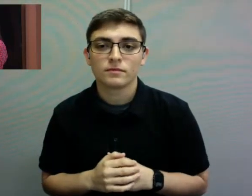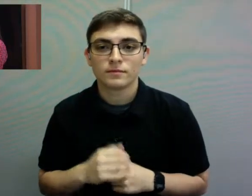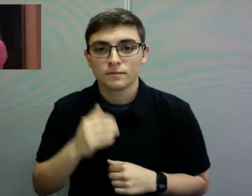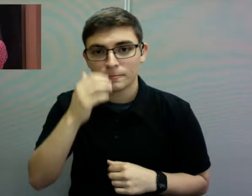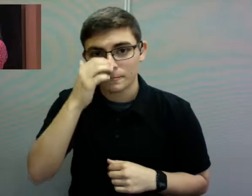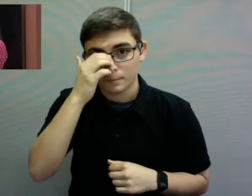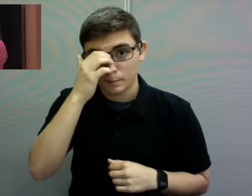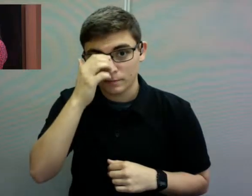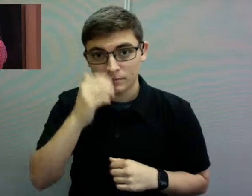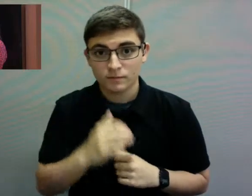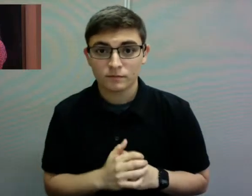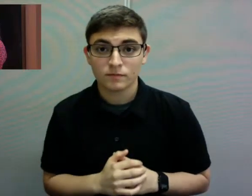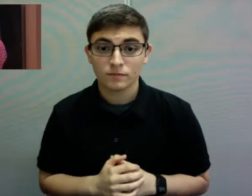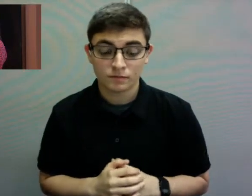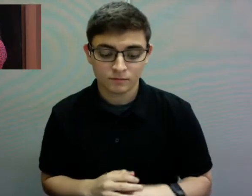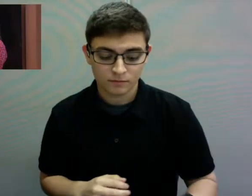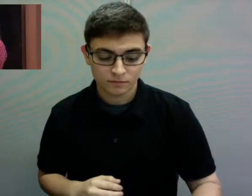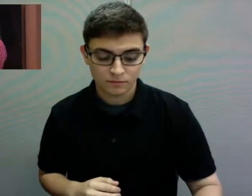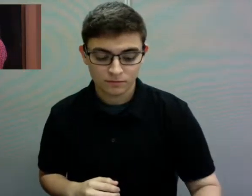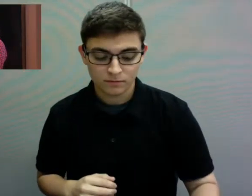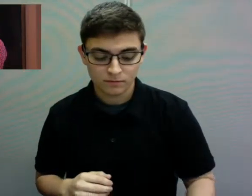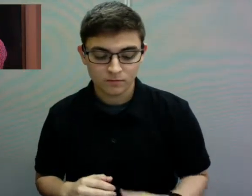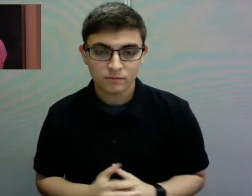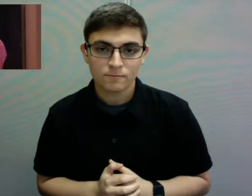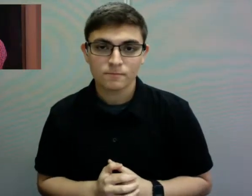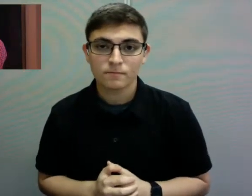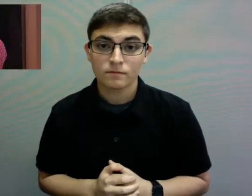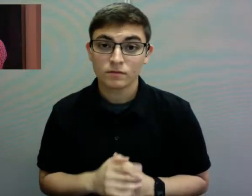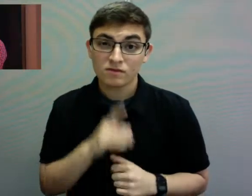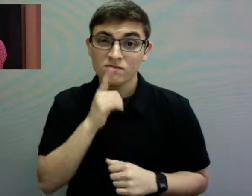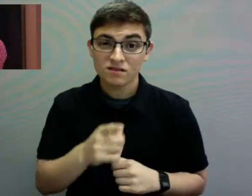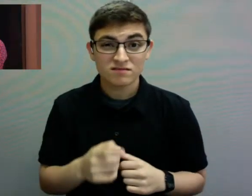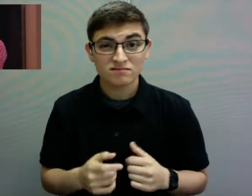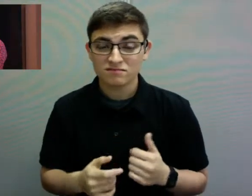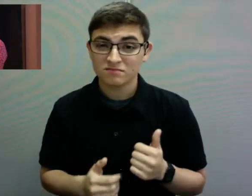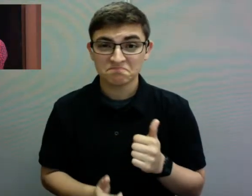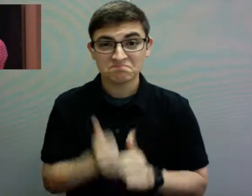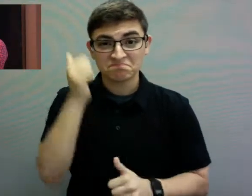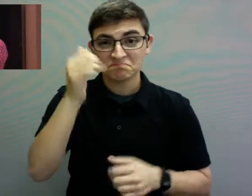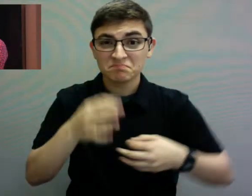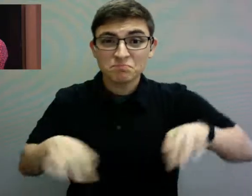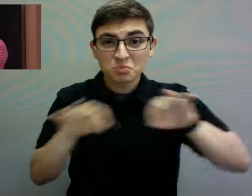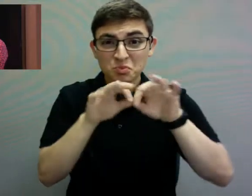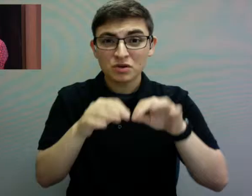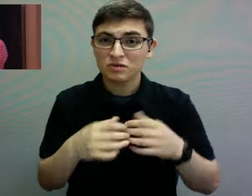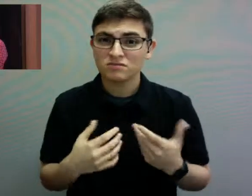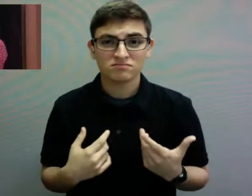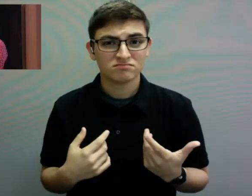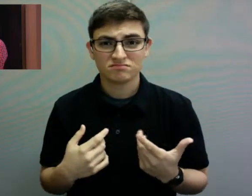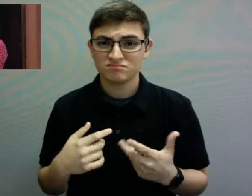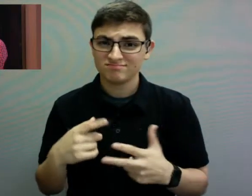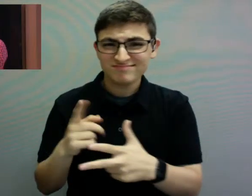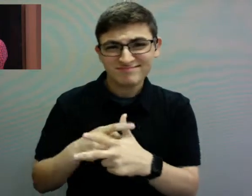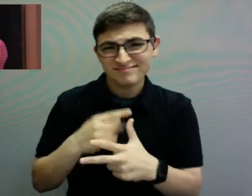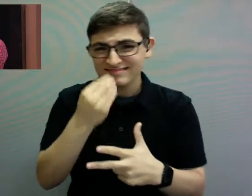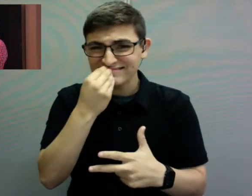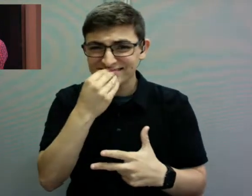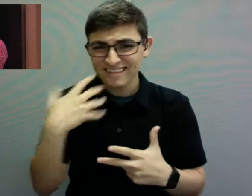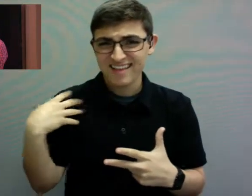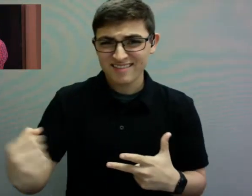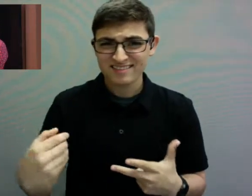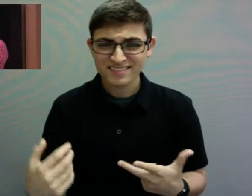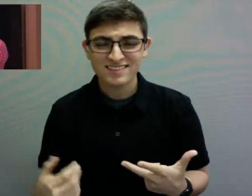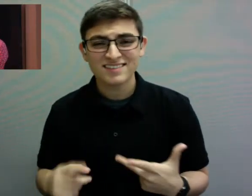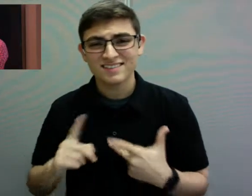about what things you can do to help in prevention, but doing just diet and exercise and eating healthy is so much